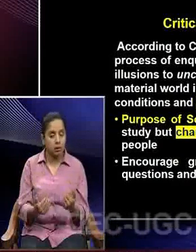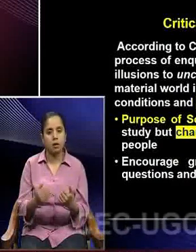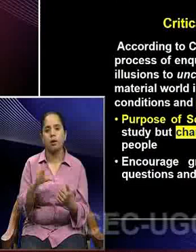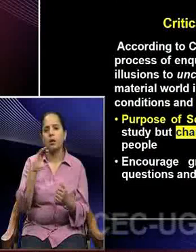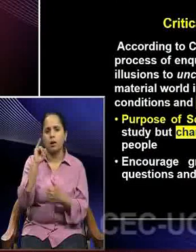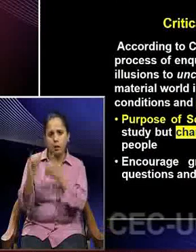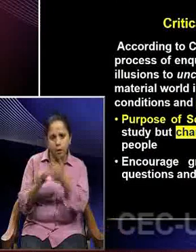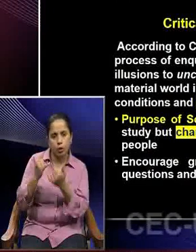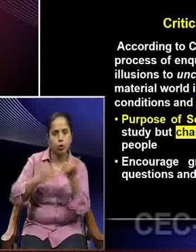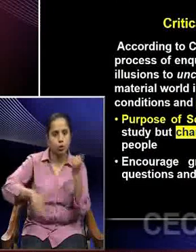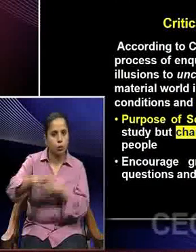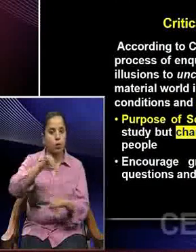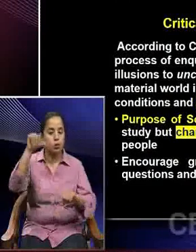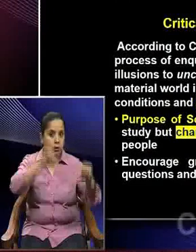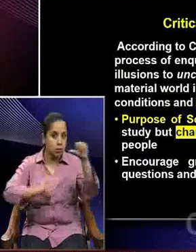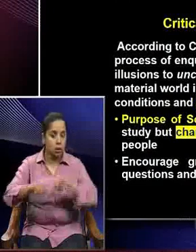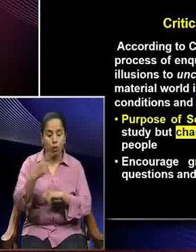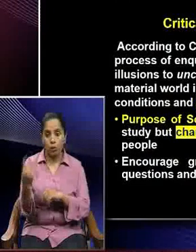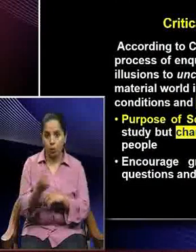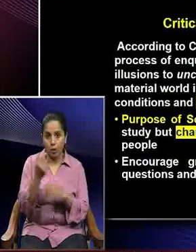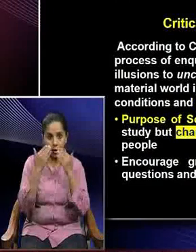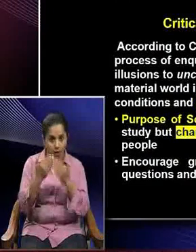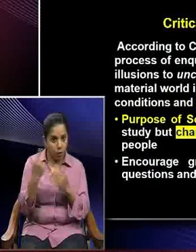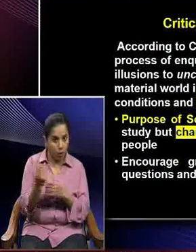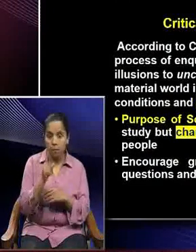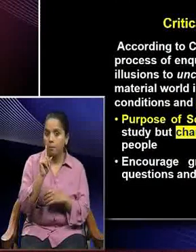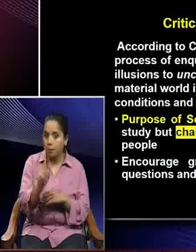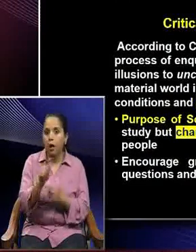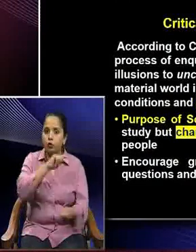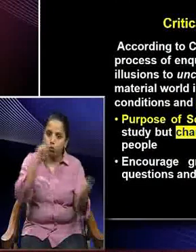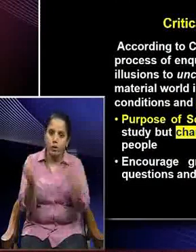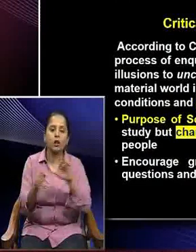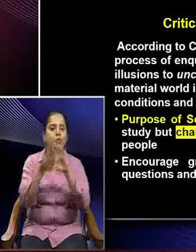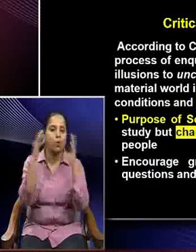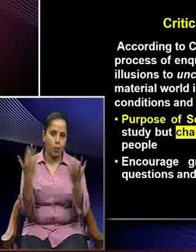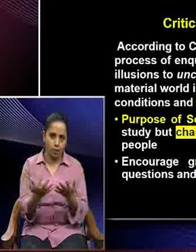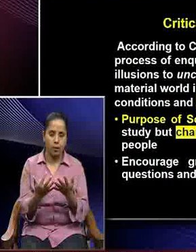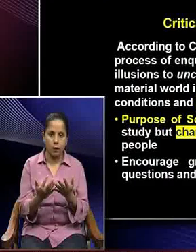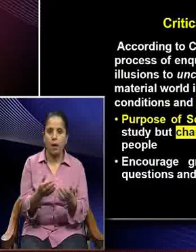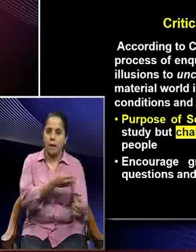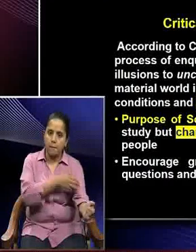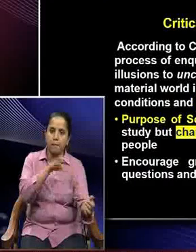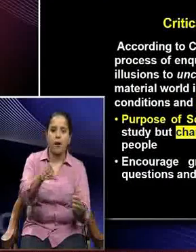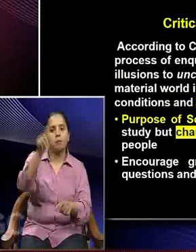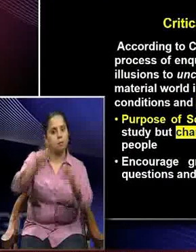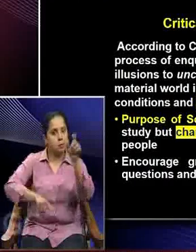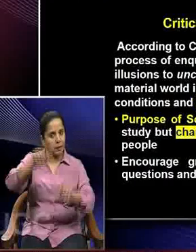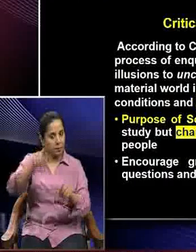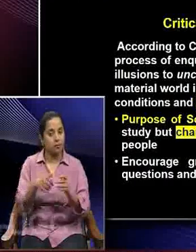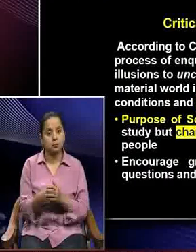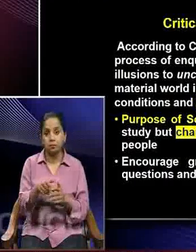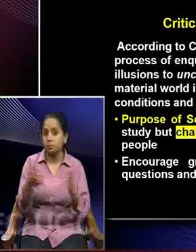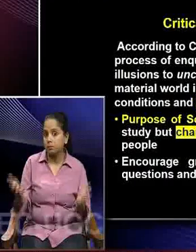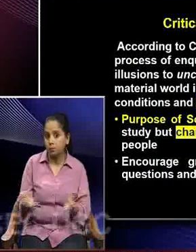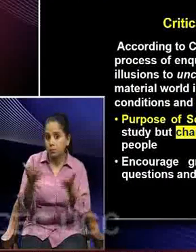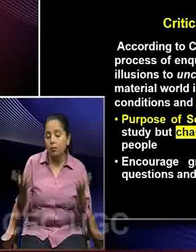social science, should not only be to study but to change the world by empowering people. It